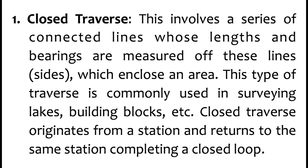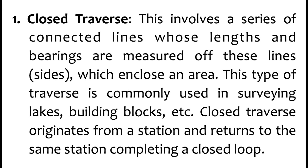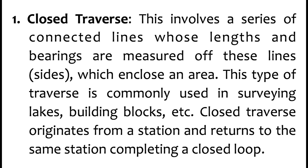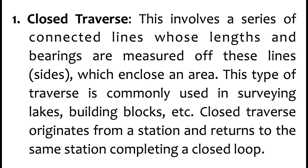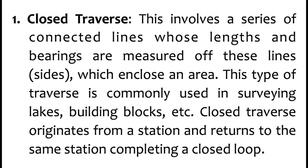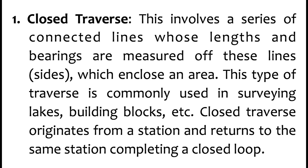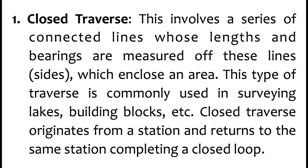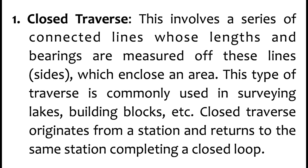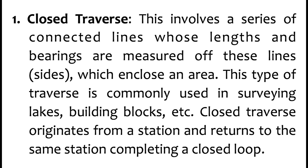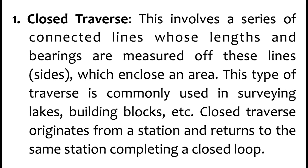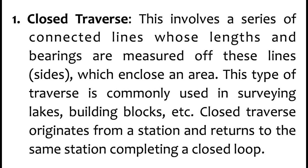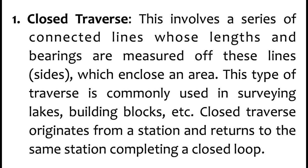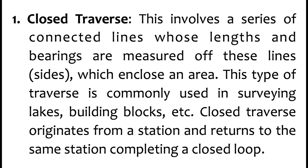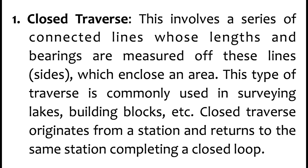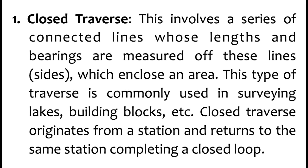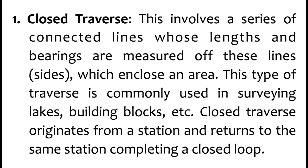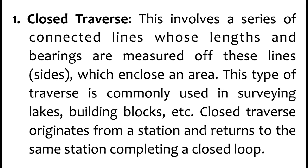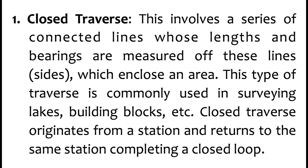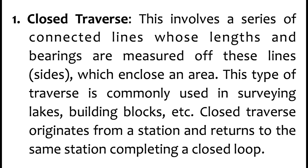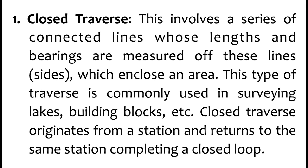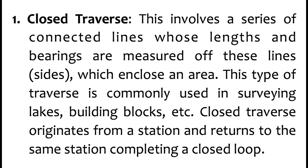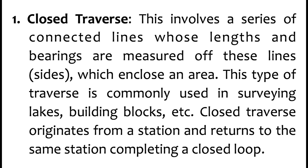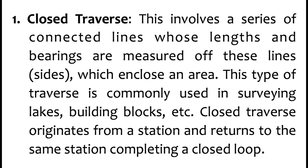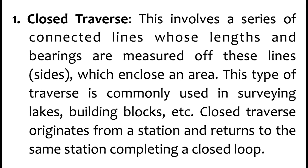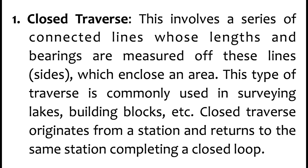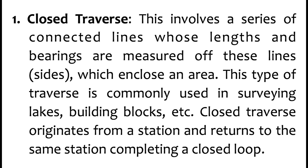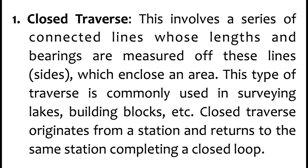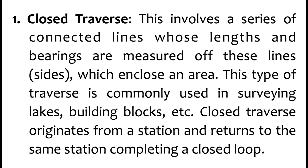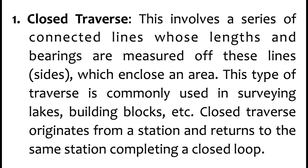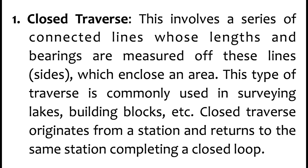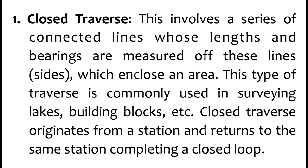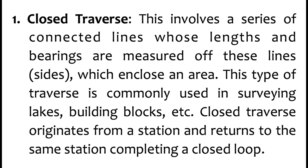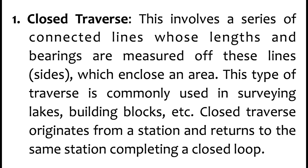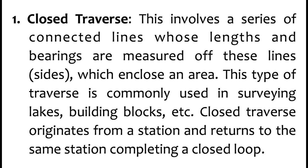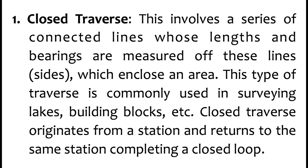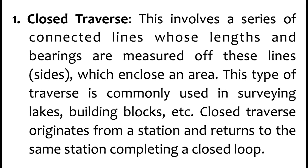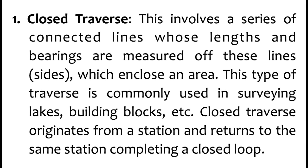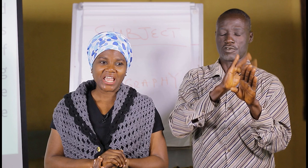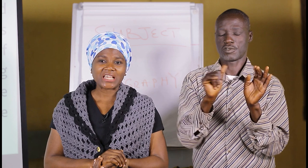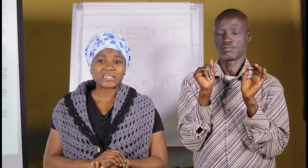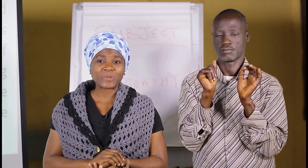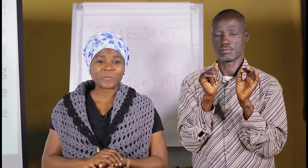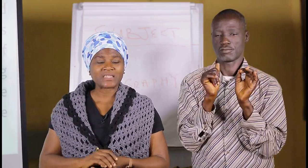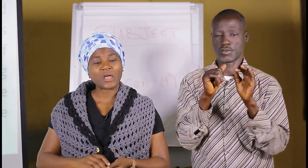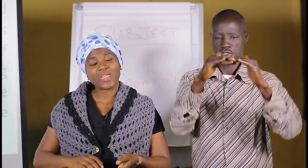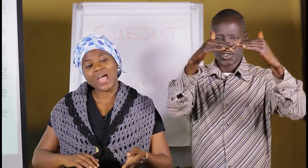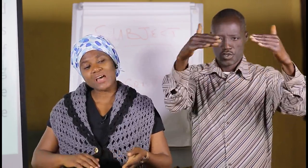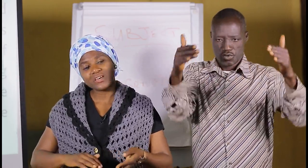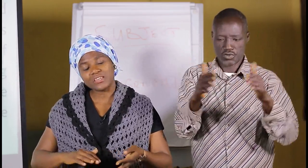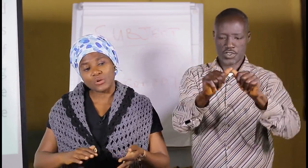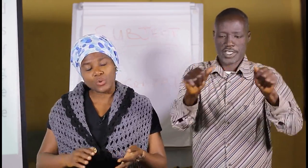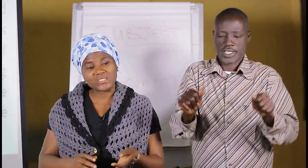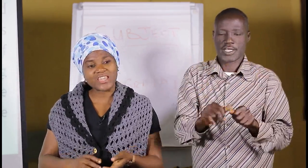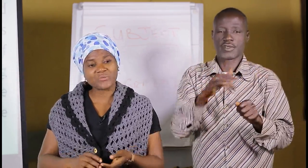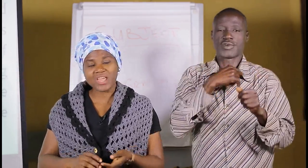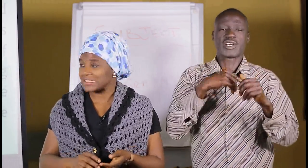and bearings are measured off these lines, which enclose an area. It simply means that we have